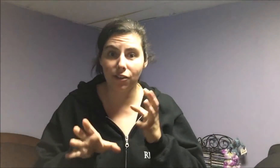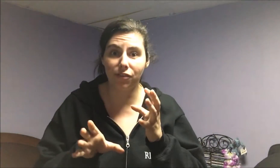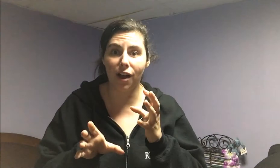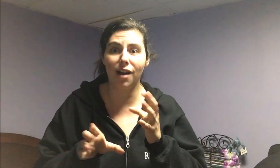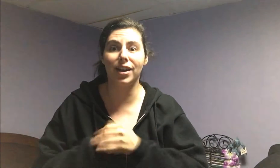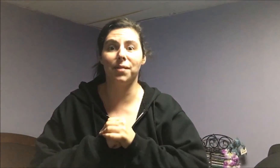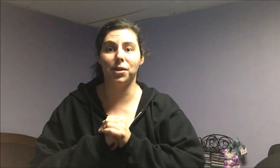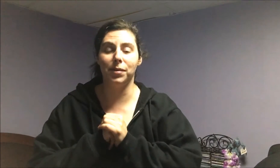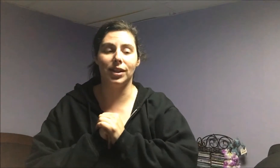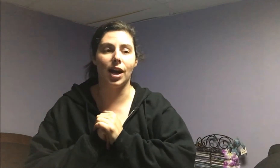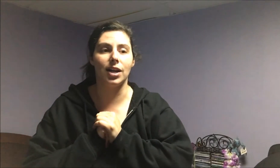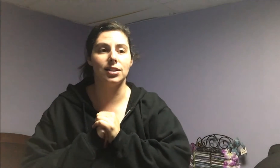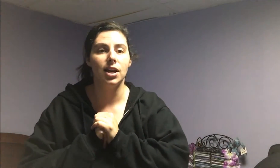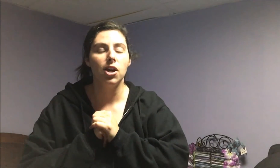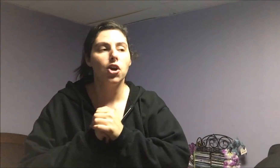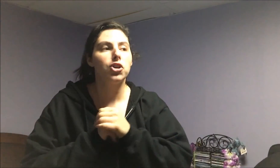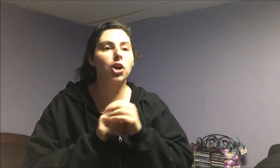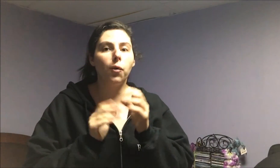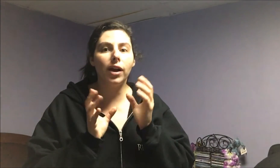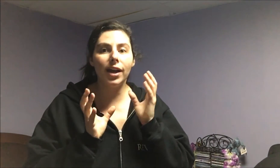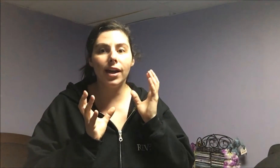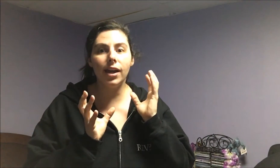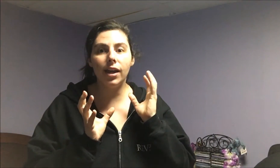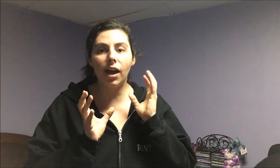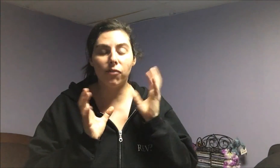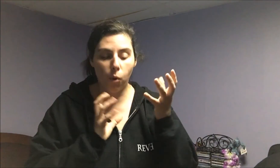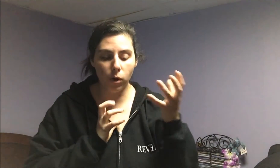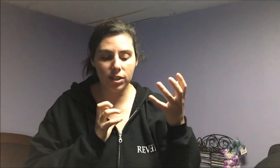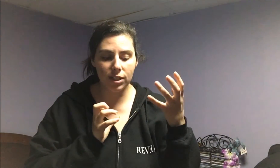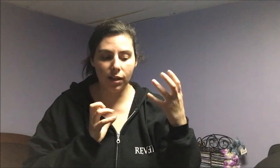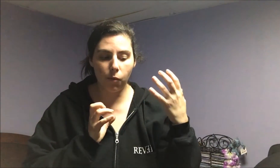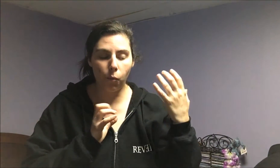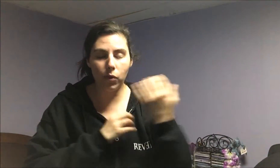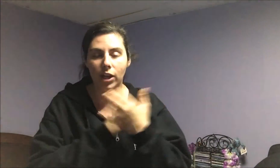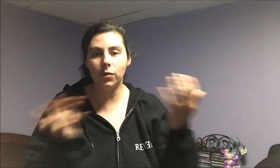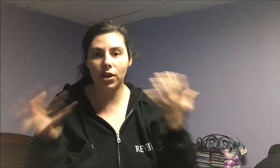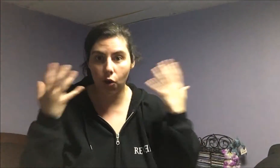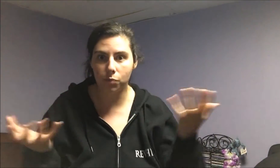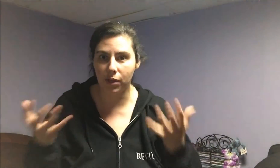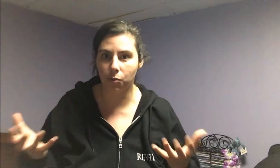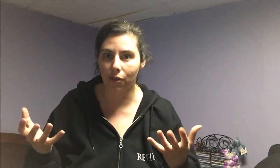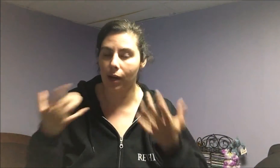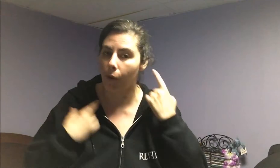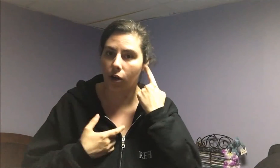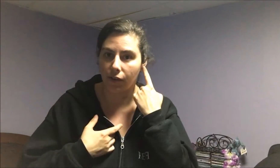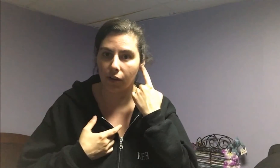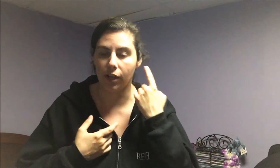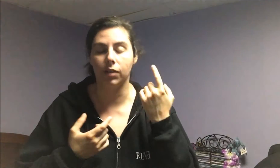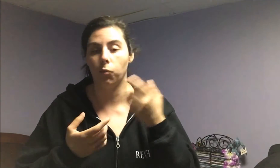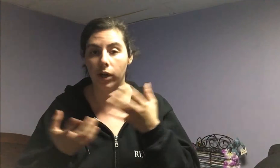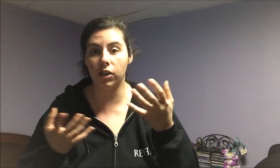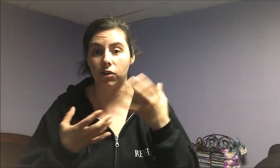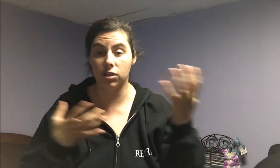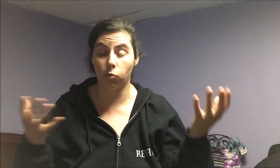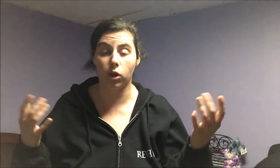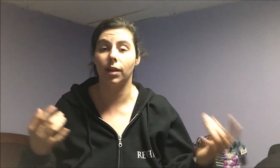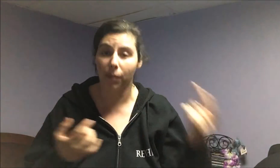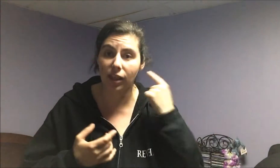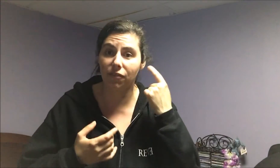the vlog, and I'm gonna meet the guys. So, of course, with anyone that knows me as well, that I'm hard of hearing and one ear doesn't work, like my left